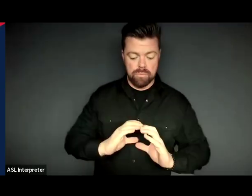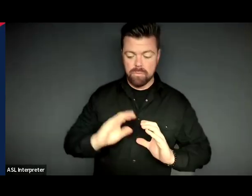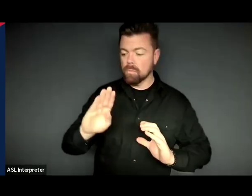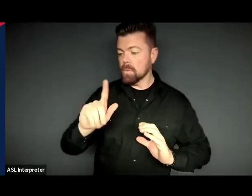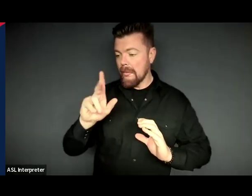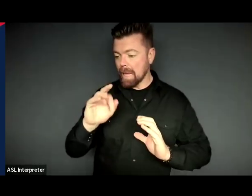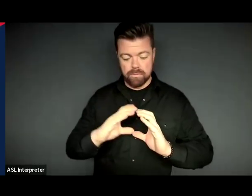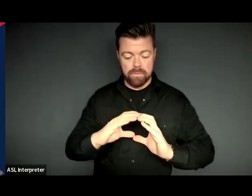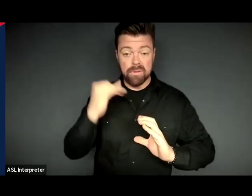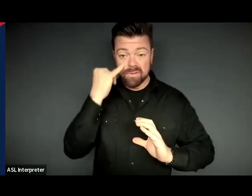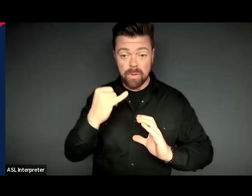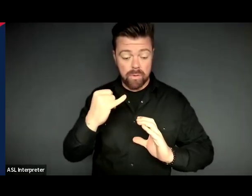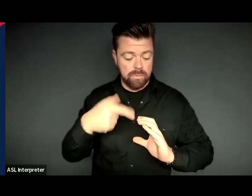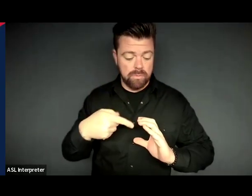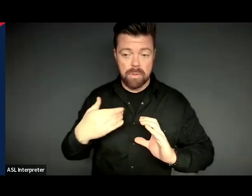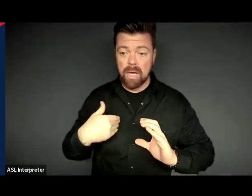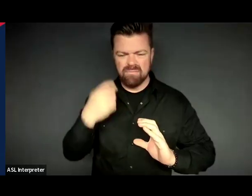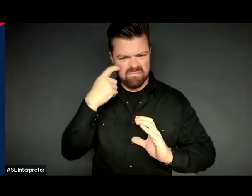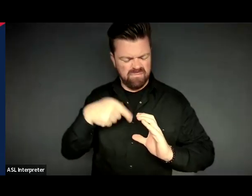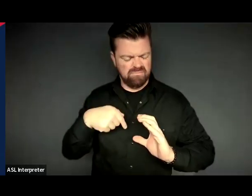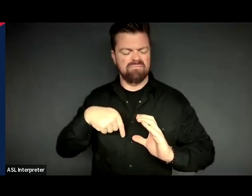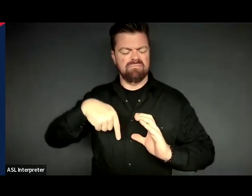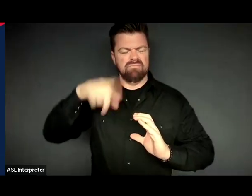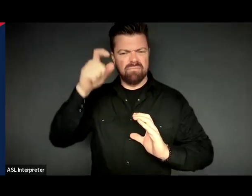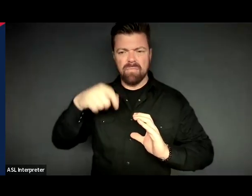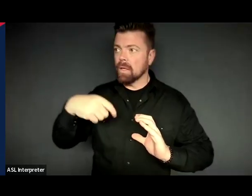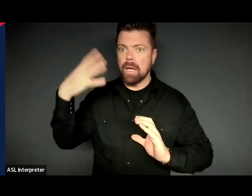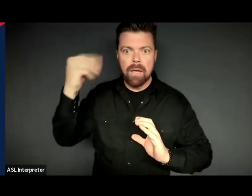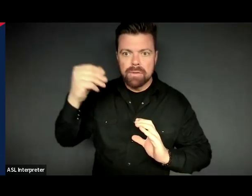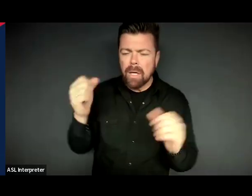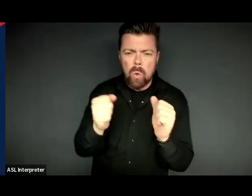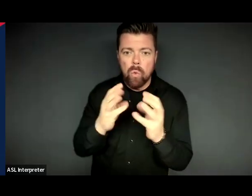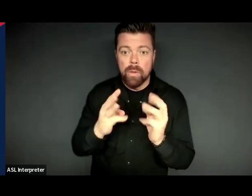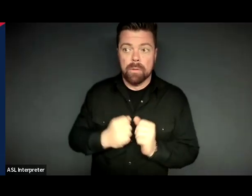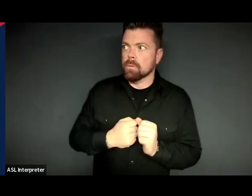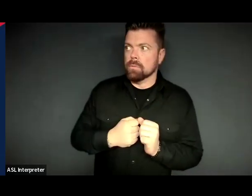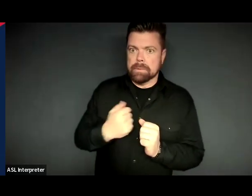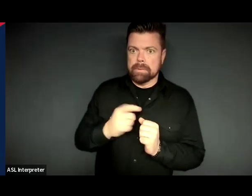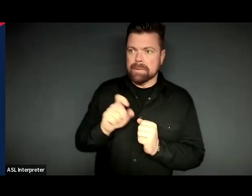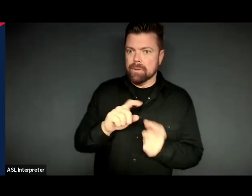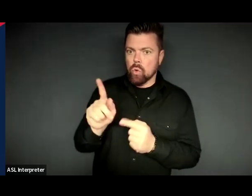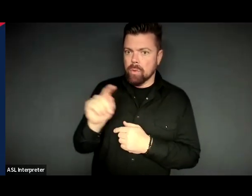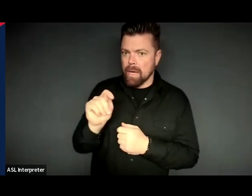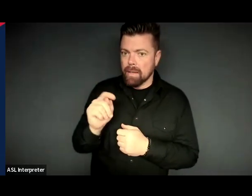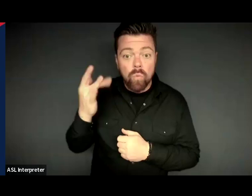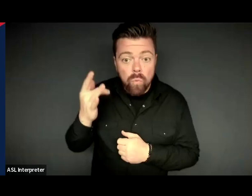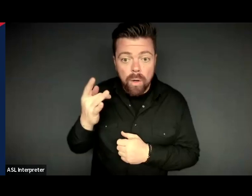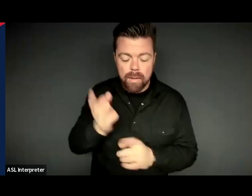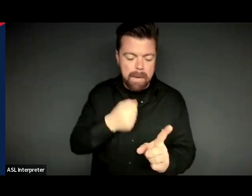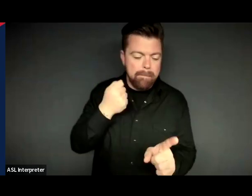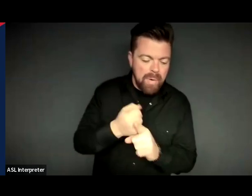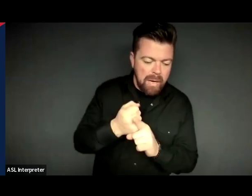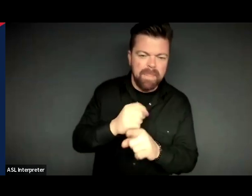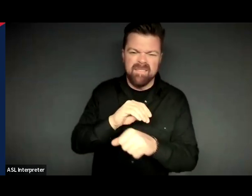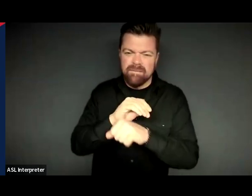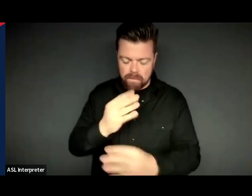if you have sensation, you might notice that if you go outside in really cold weather, oh, I have to go to the bathroom. Because when the cold